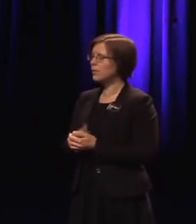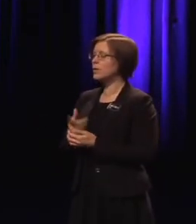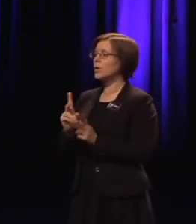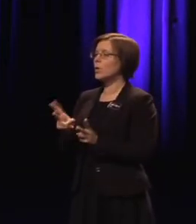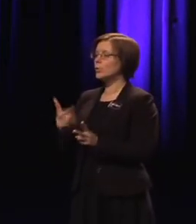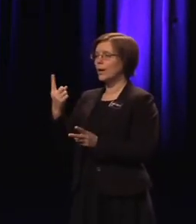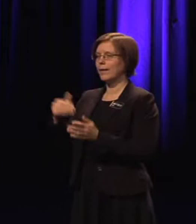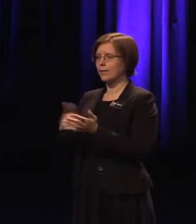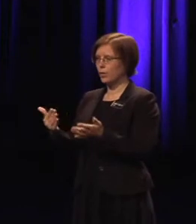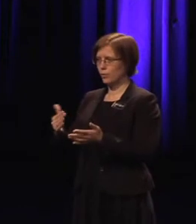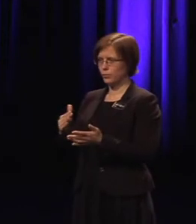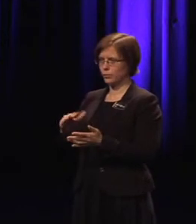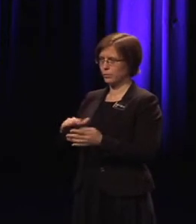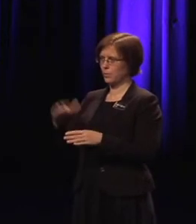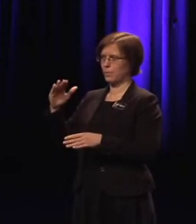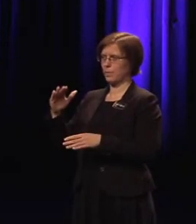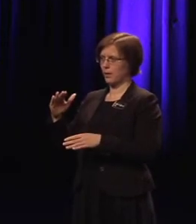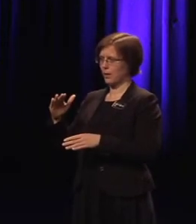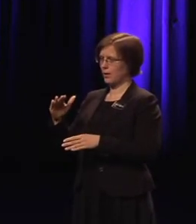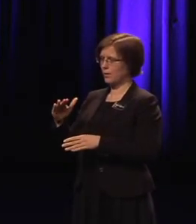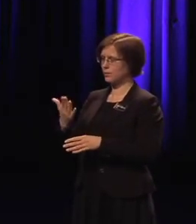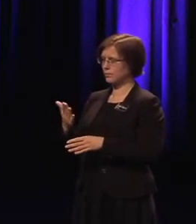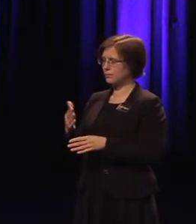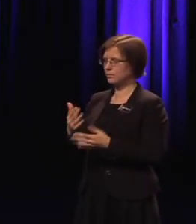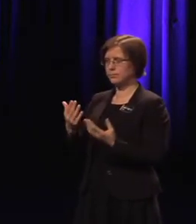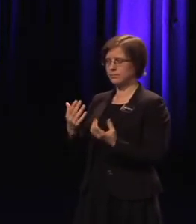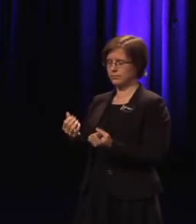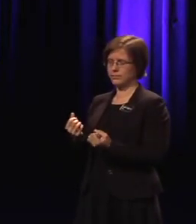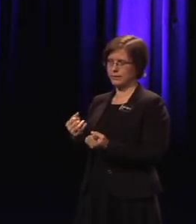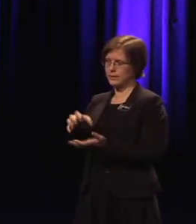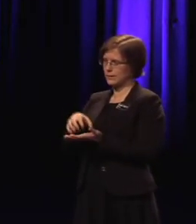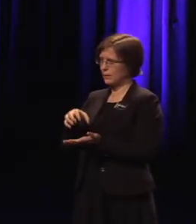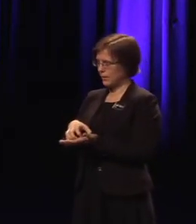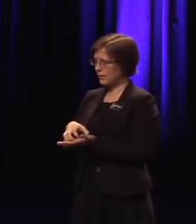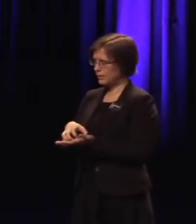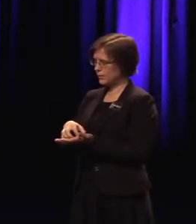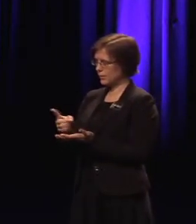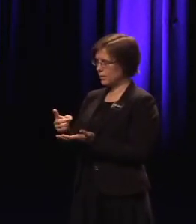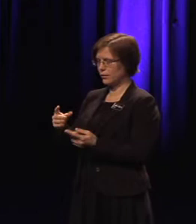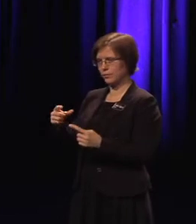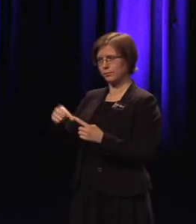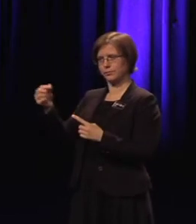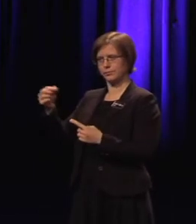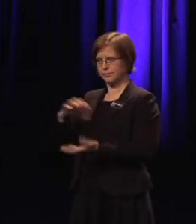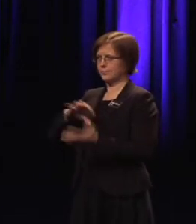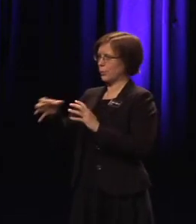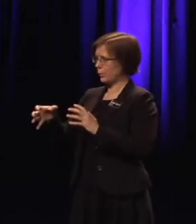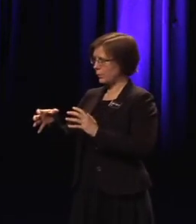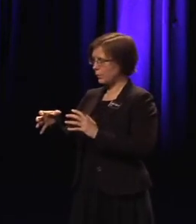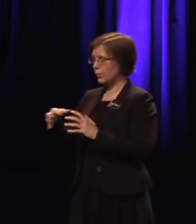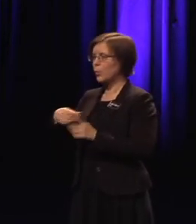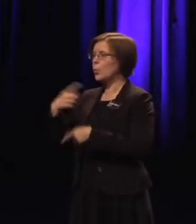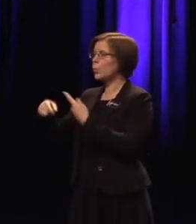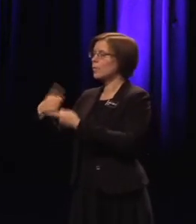was one of the most equitable societies, a top reformer, and that the